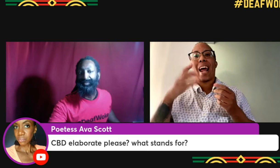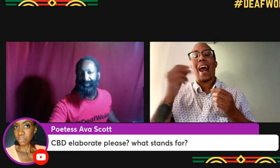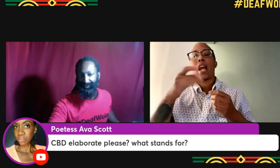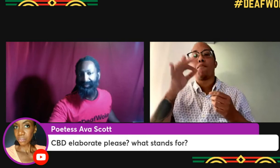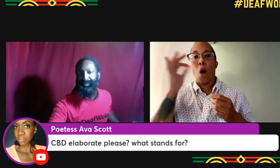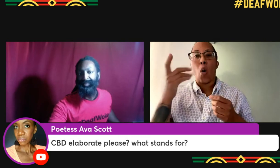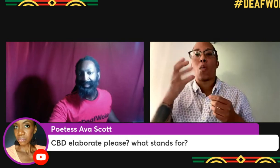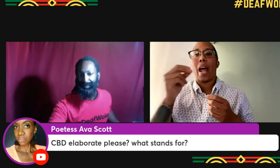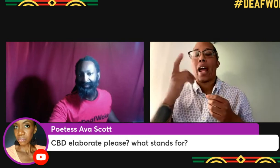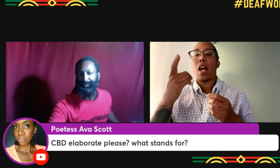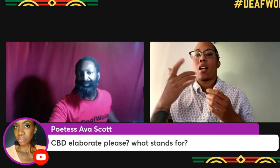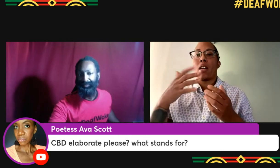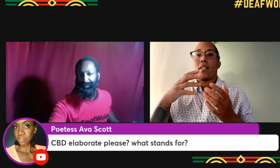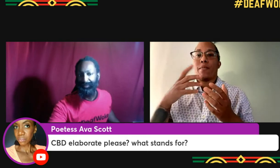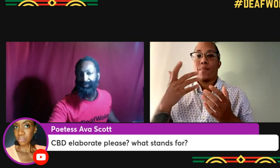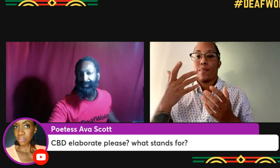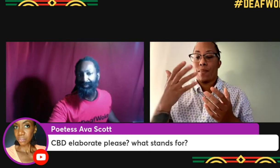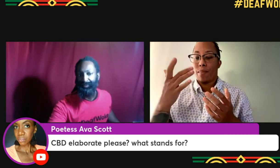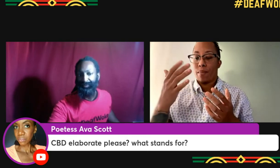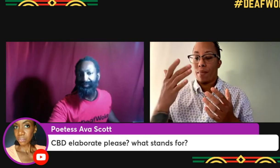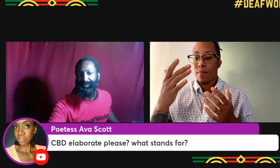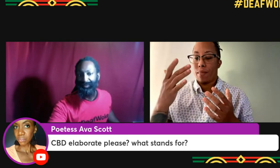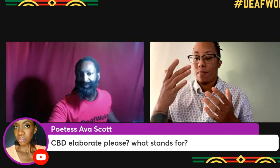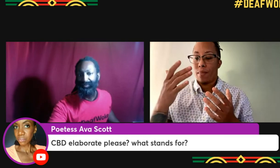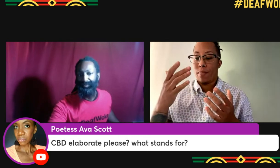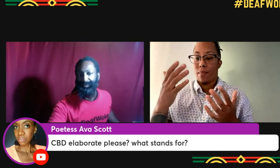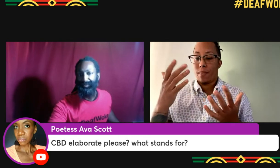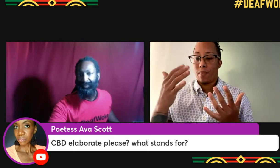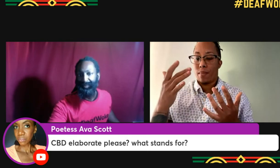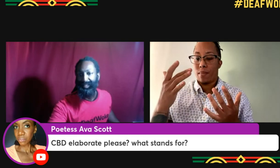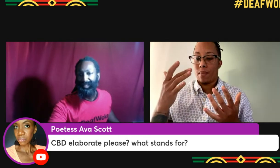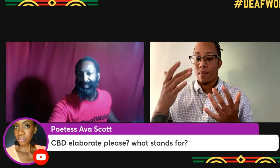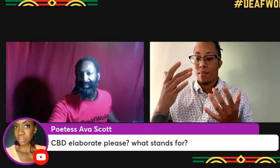medicine. You can smoke it.